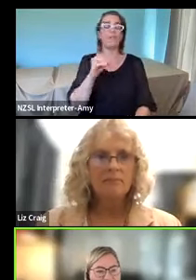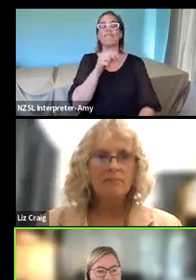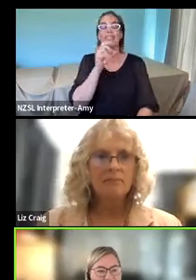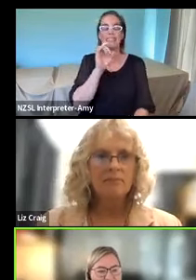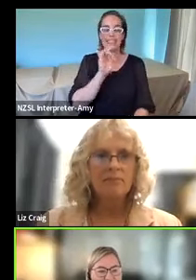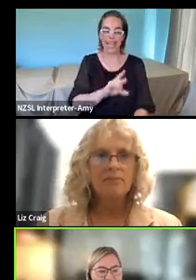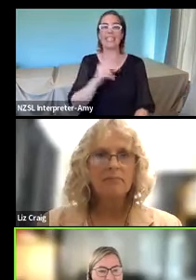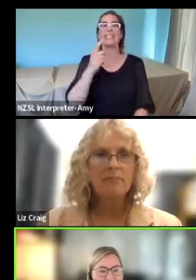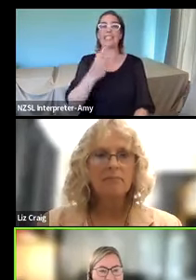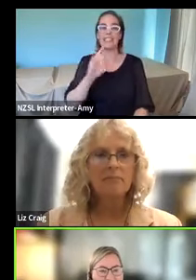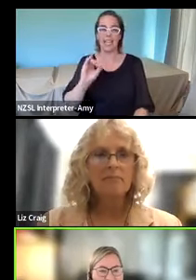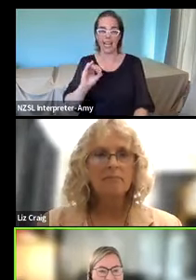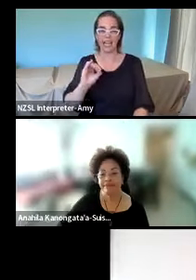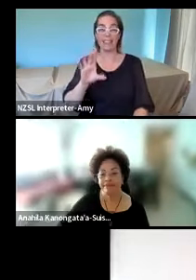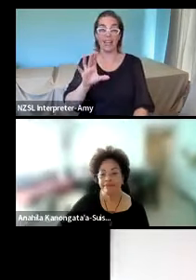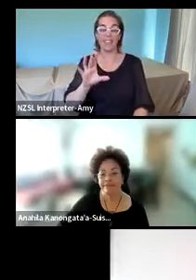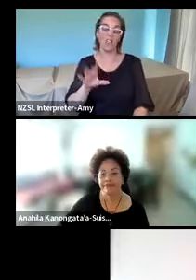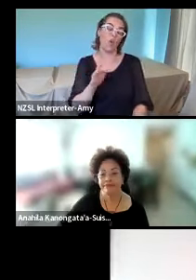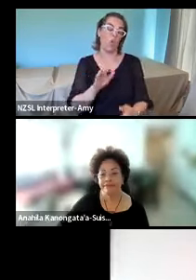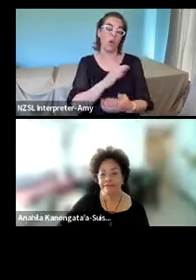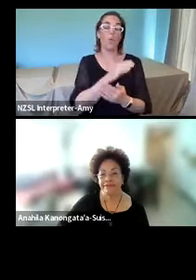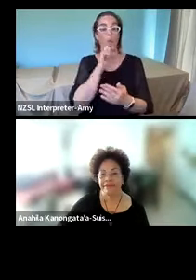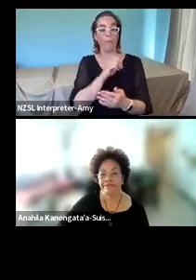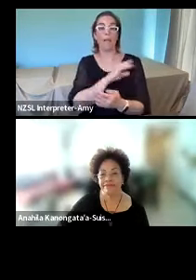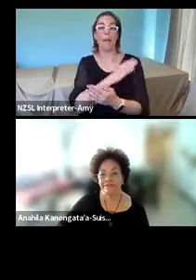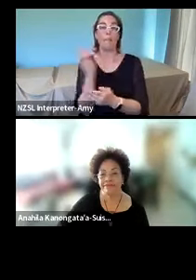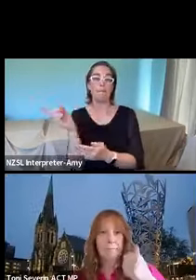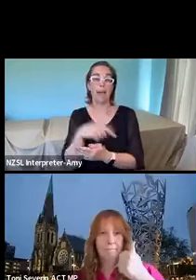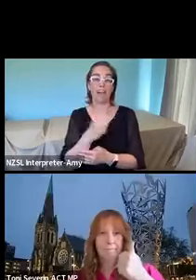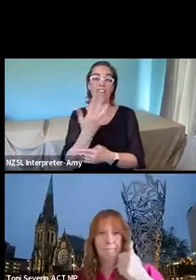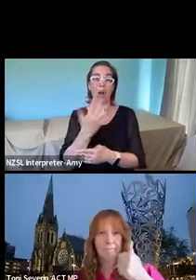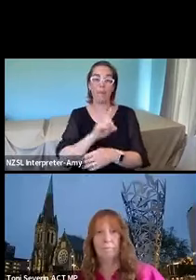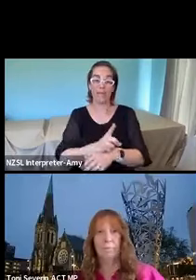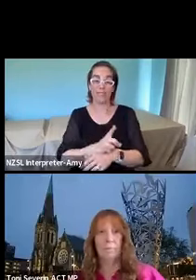New Zealand. So 5 minutes, have a stretch, team. Thank you.